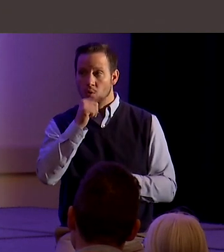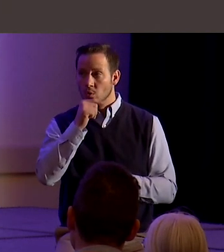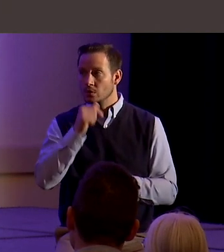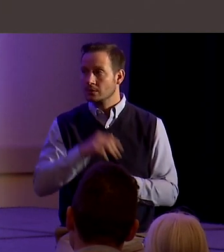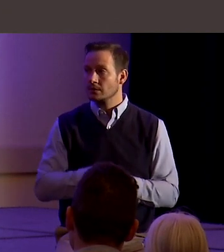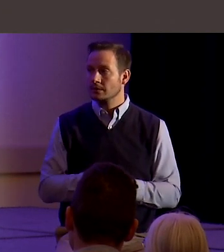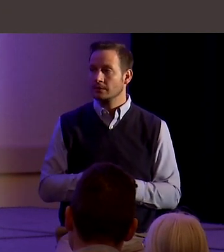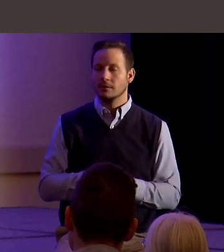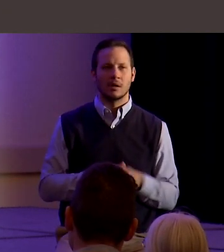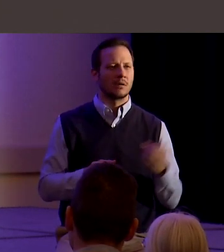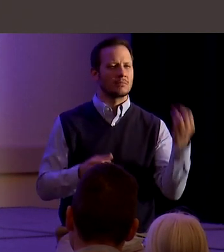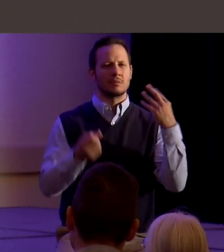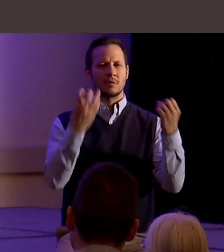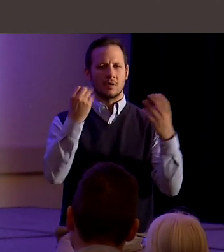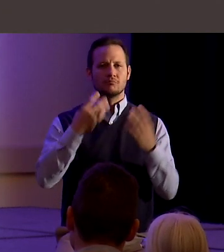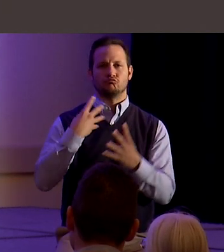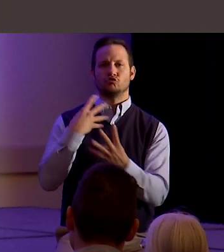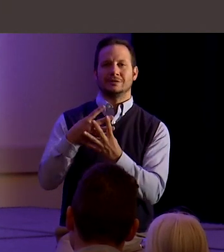Prisons.